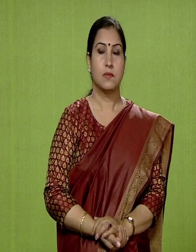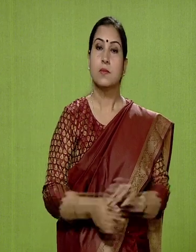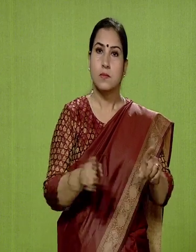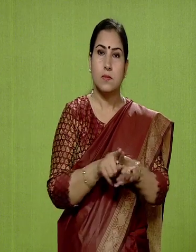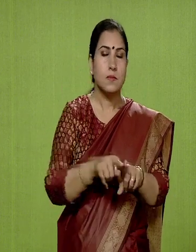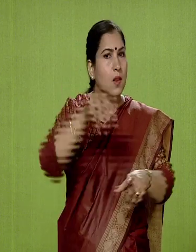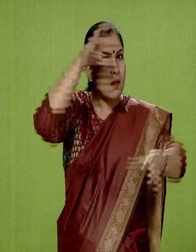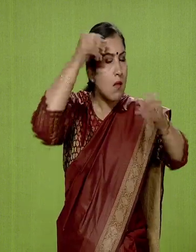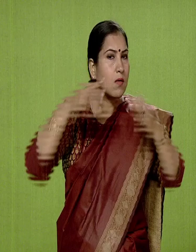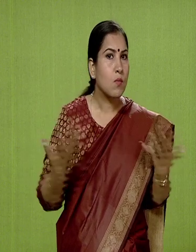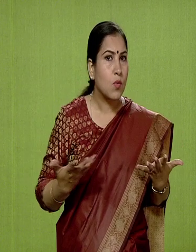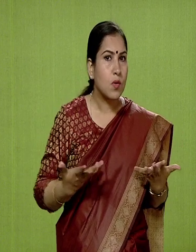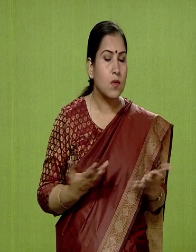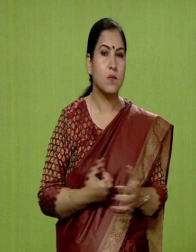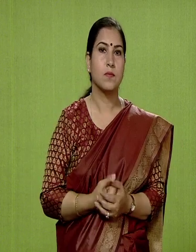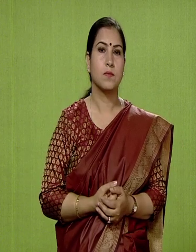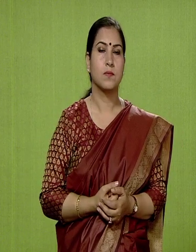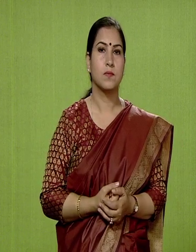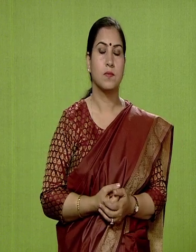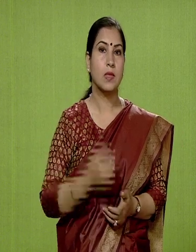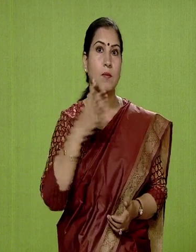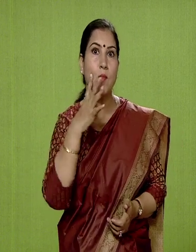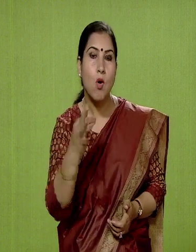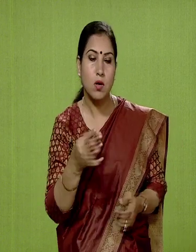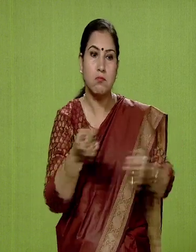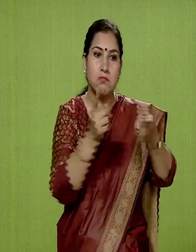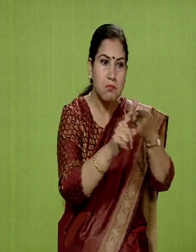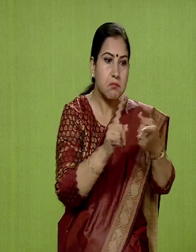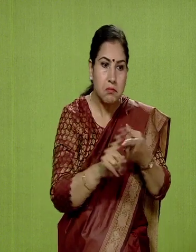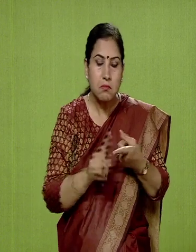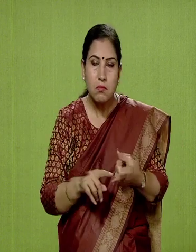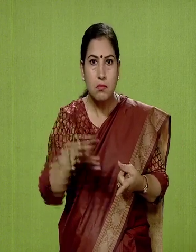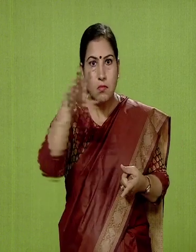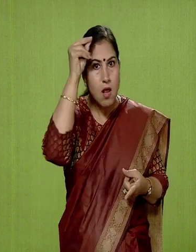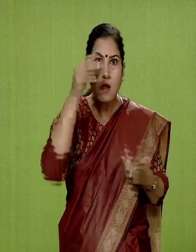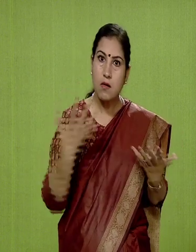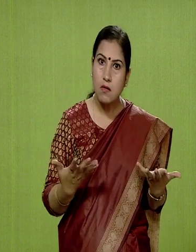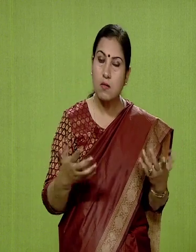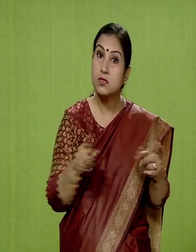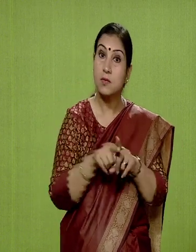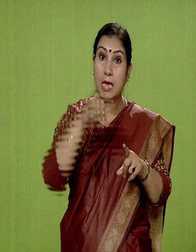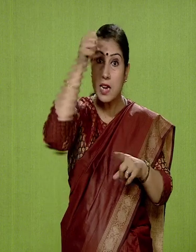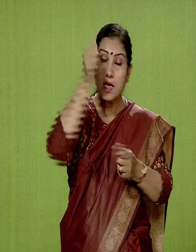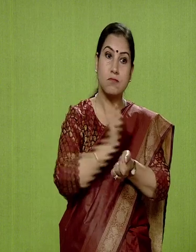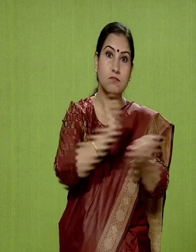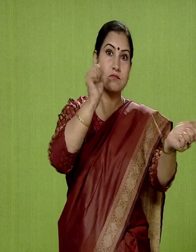Also, we learnt about the important events during the independence movement,